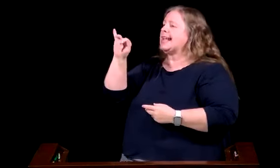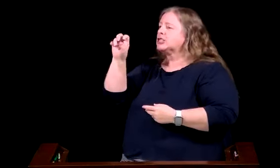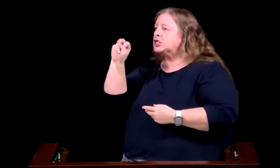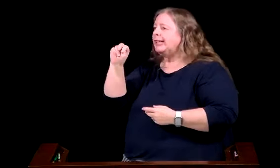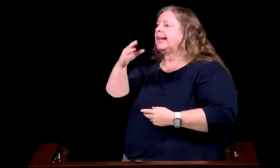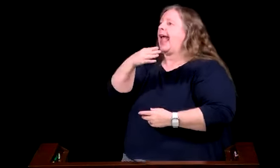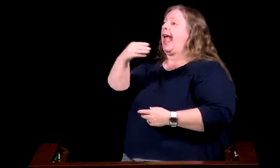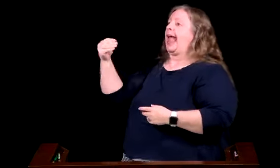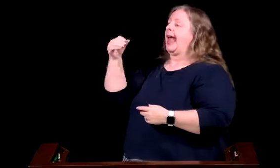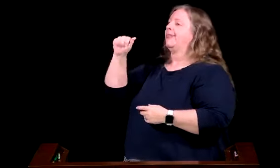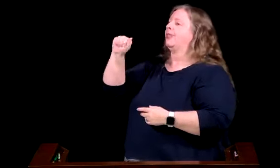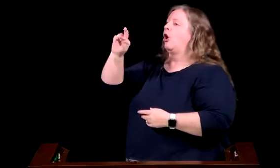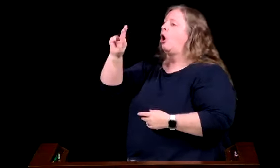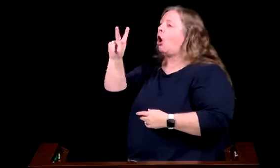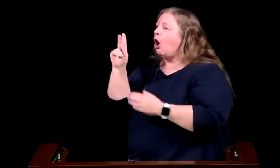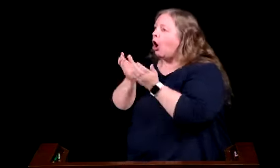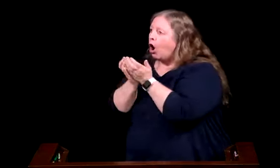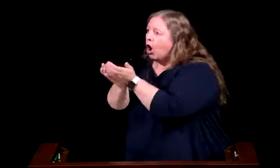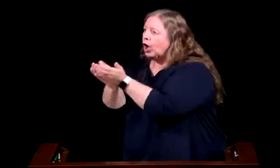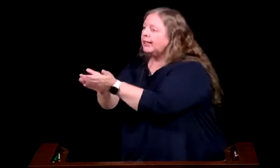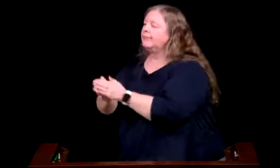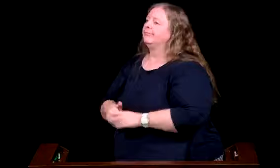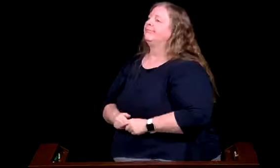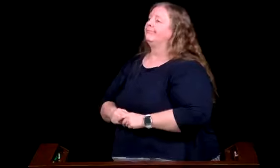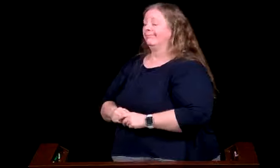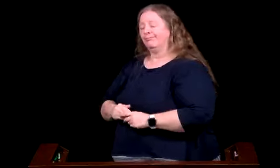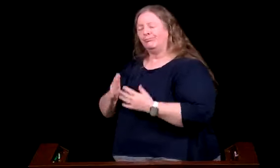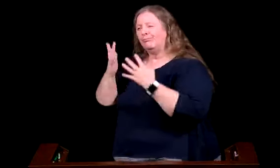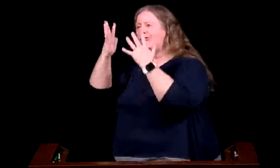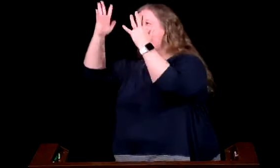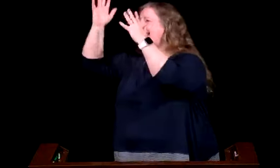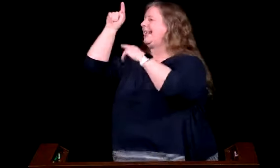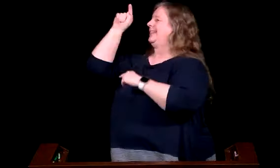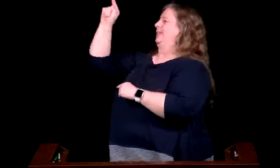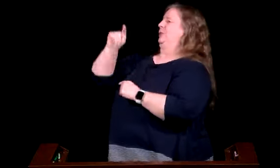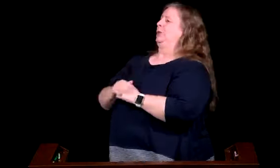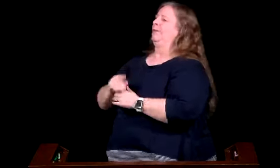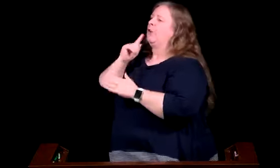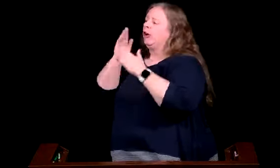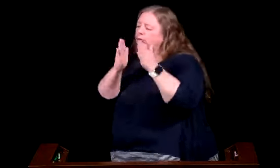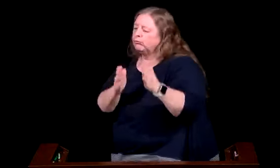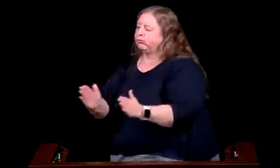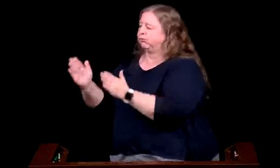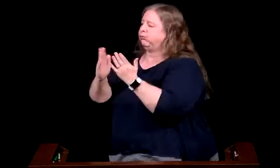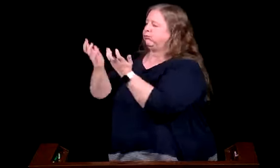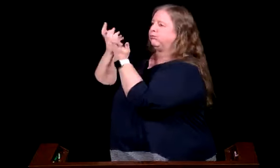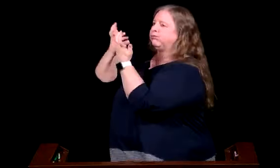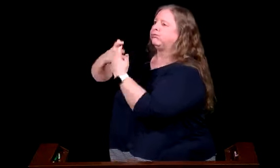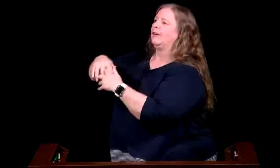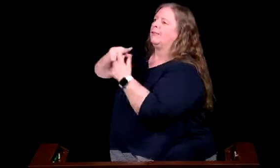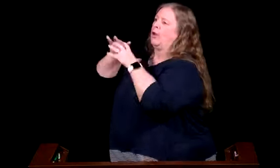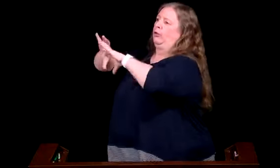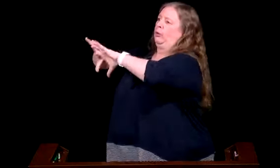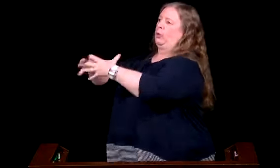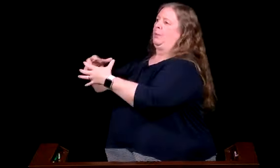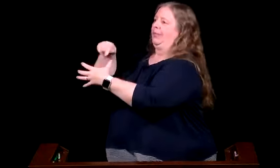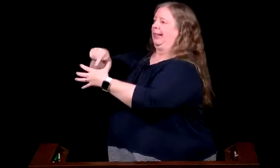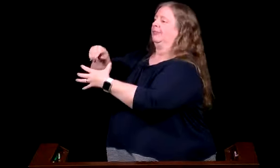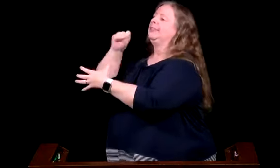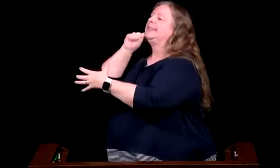as they visit the Creation Museum and the Ark. So just praise be to you for all that planning that has worked out